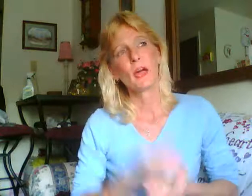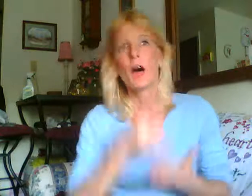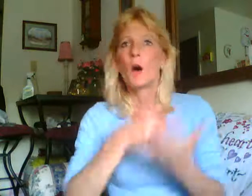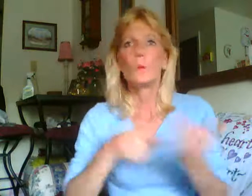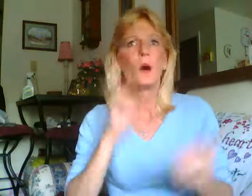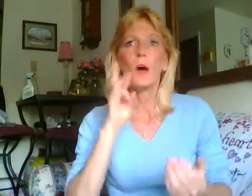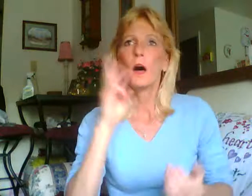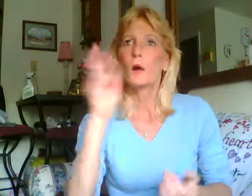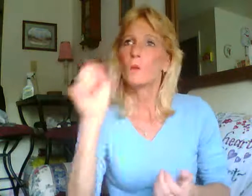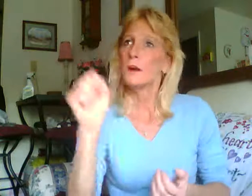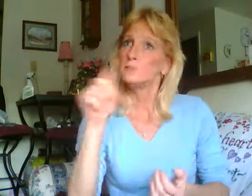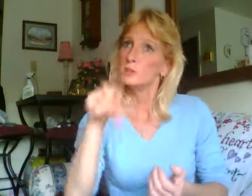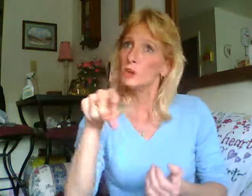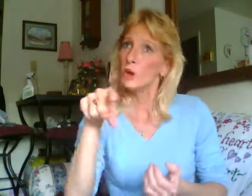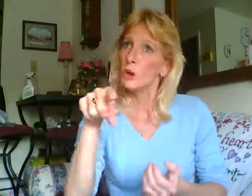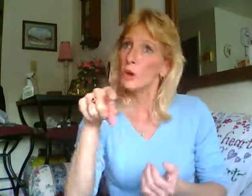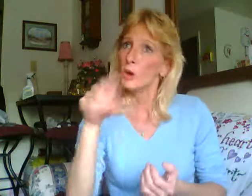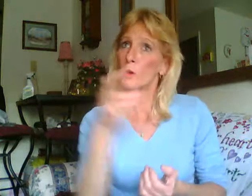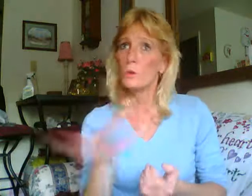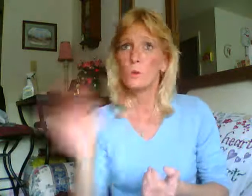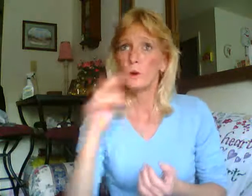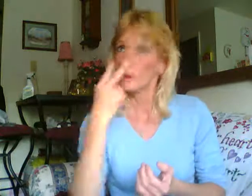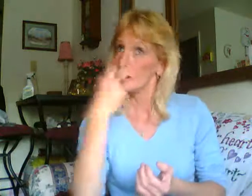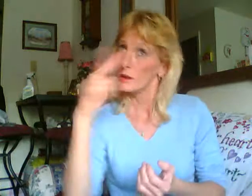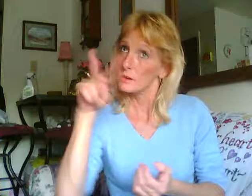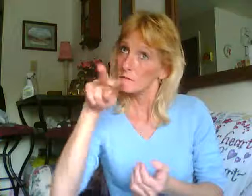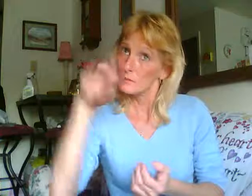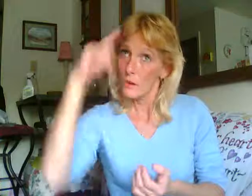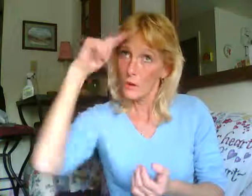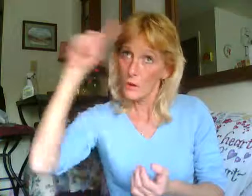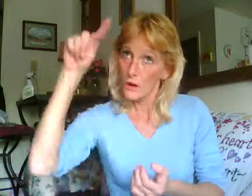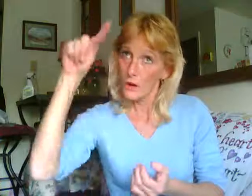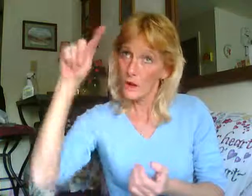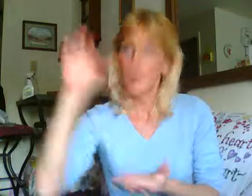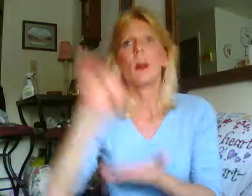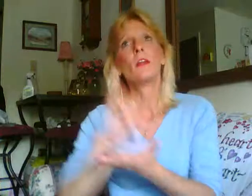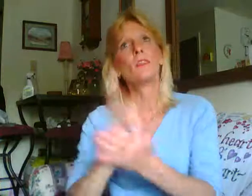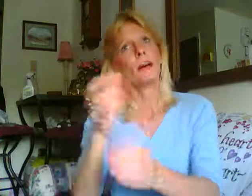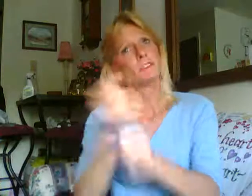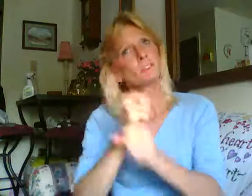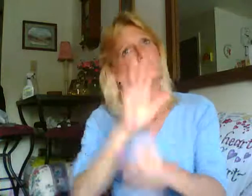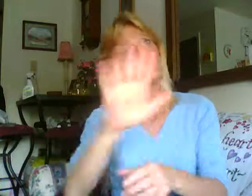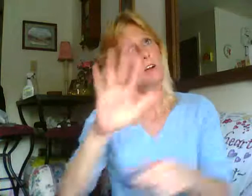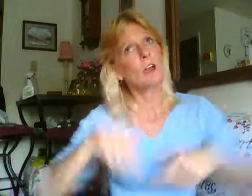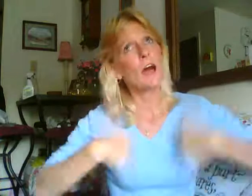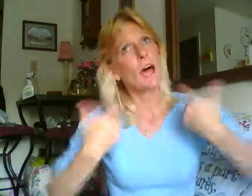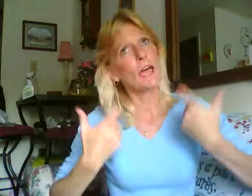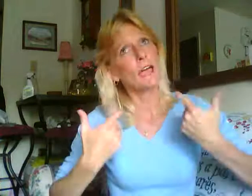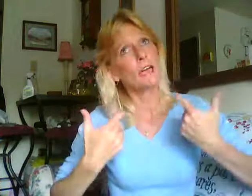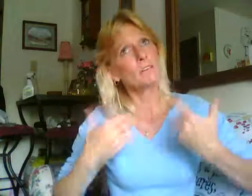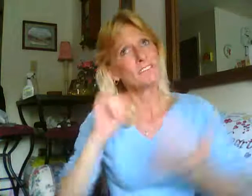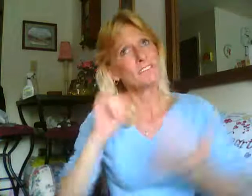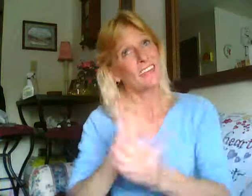What was it you were looking for That took your life that